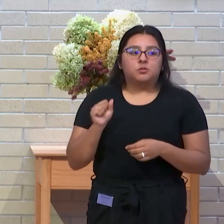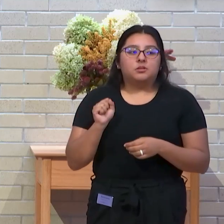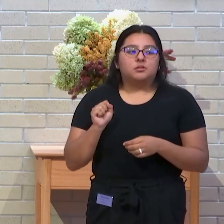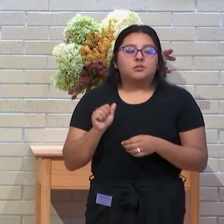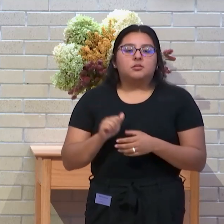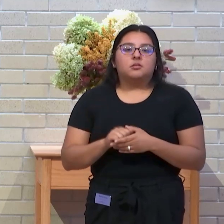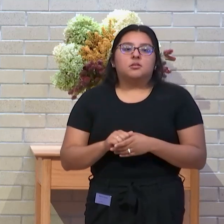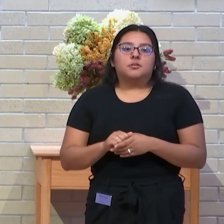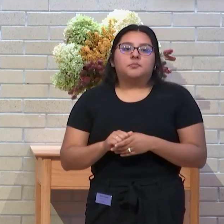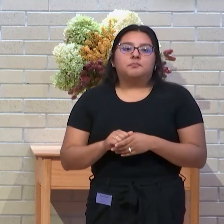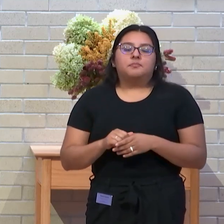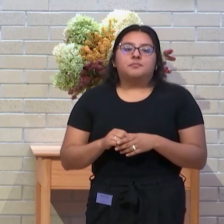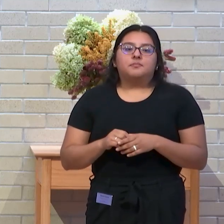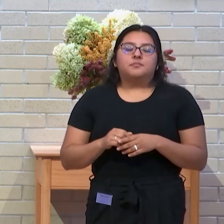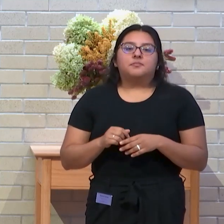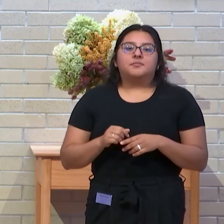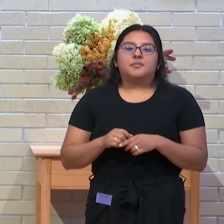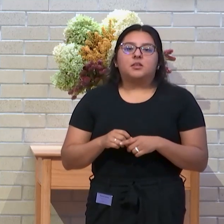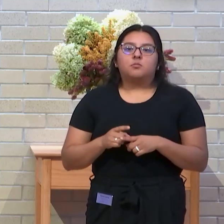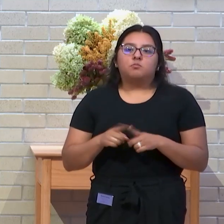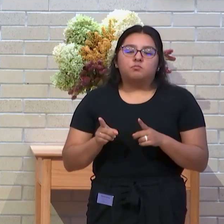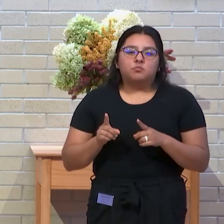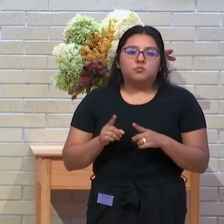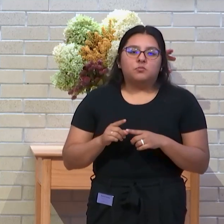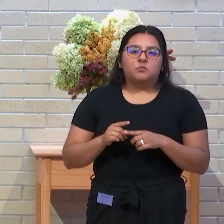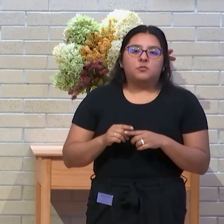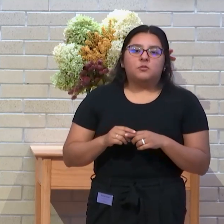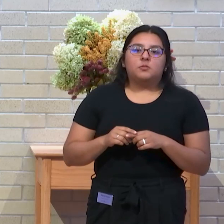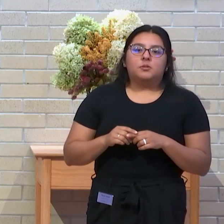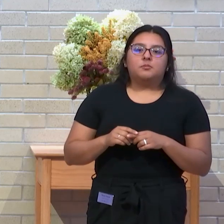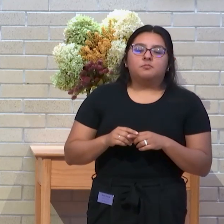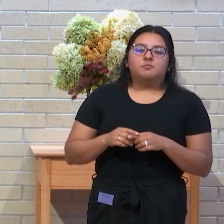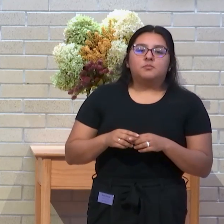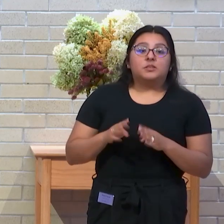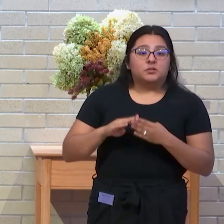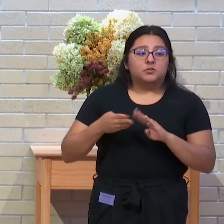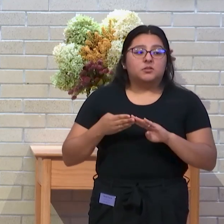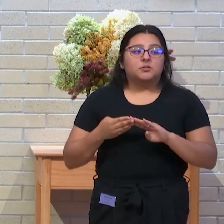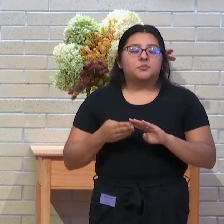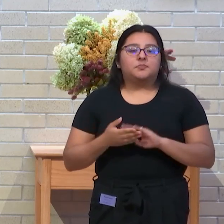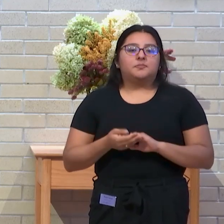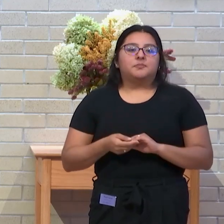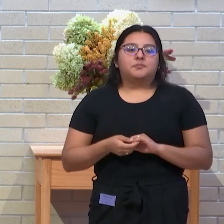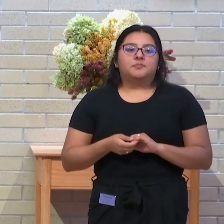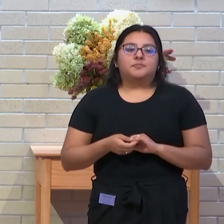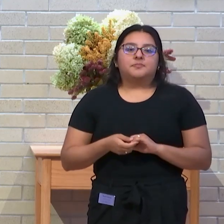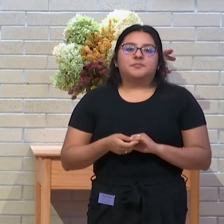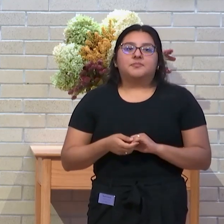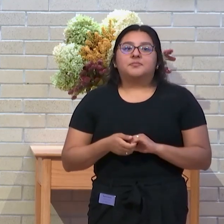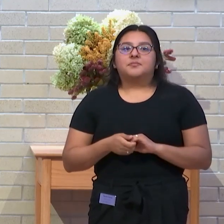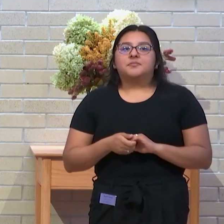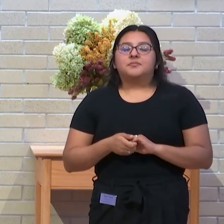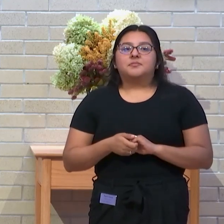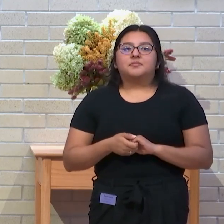and even within our own county and our own city. So,